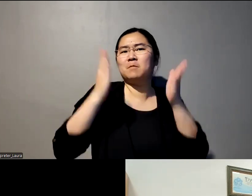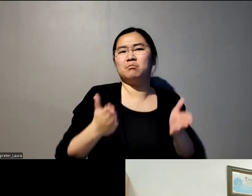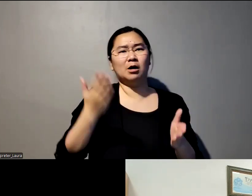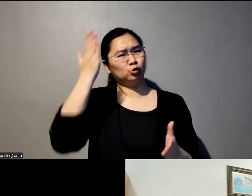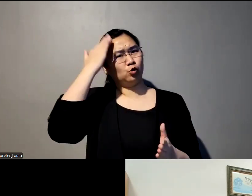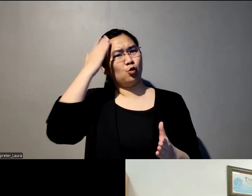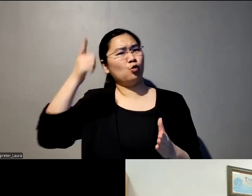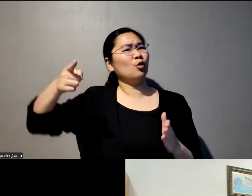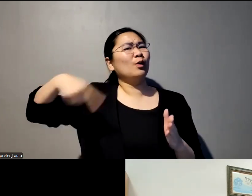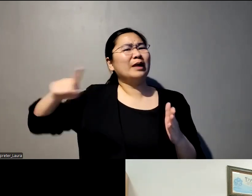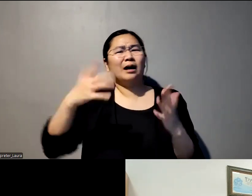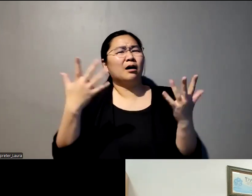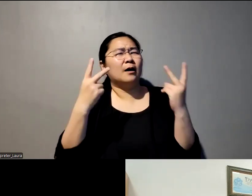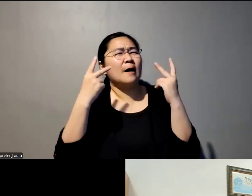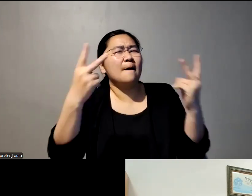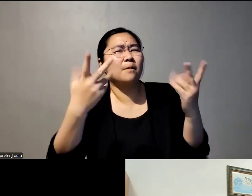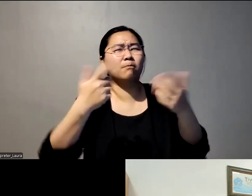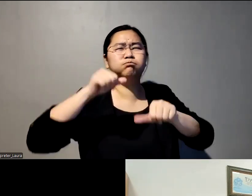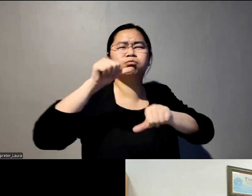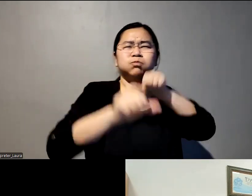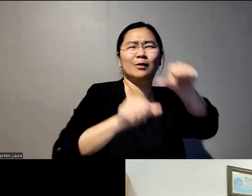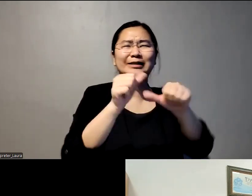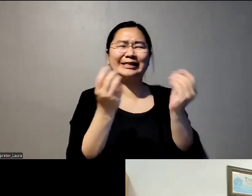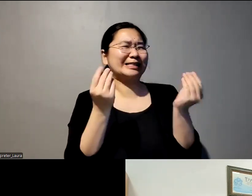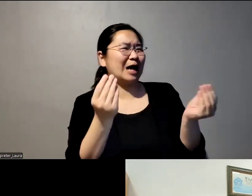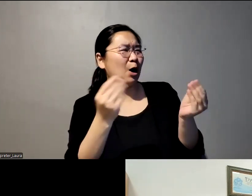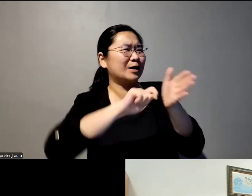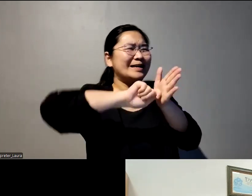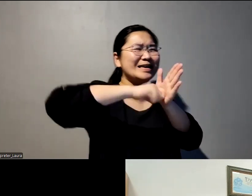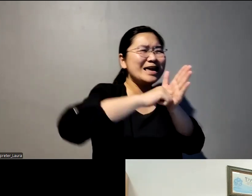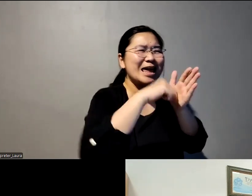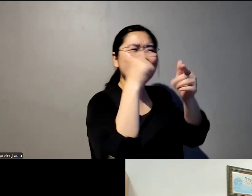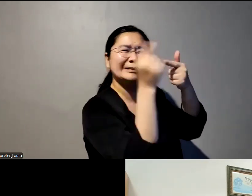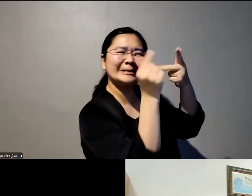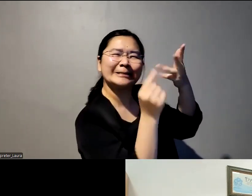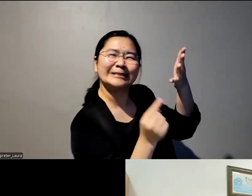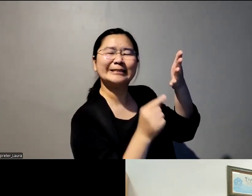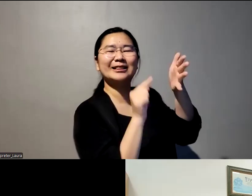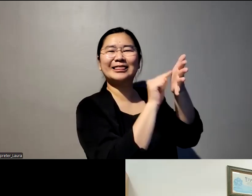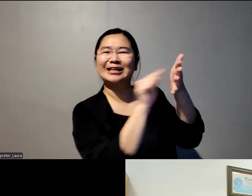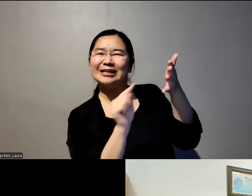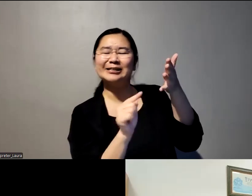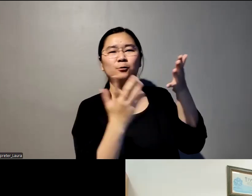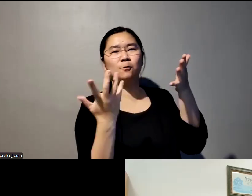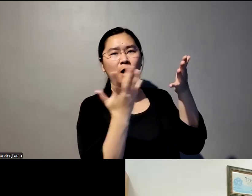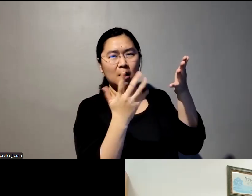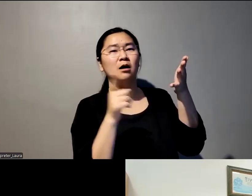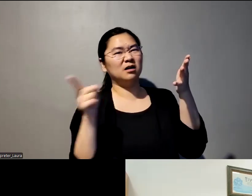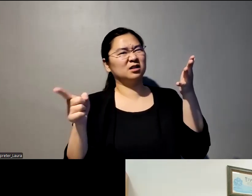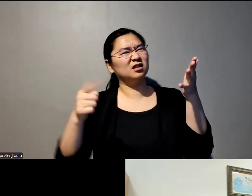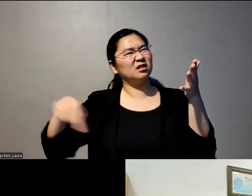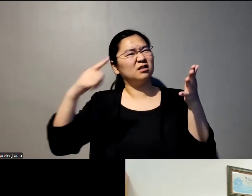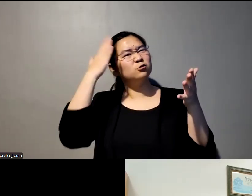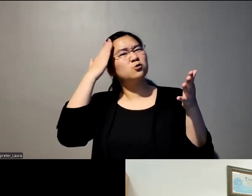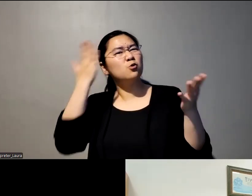the current system of the people in the institutionalization